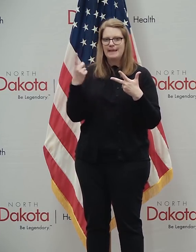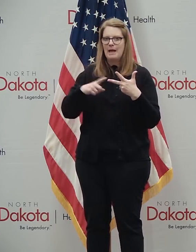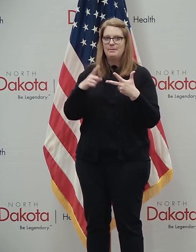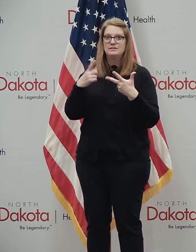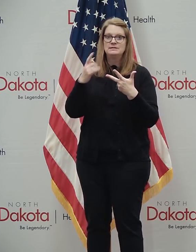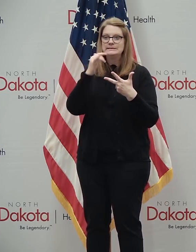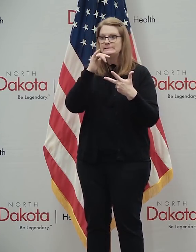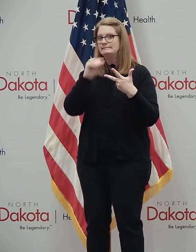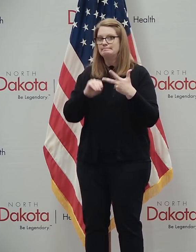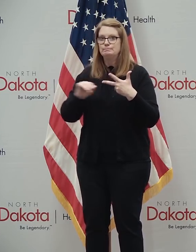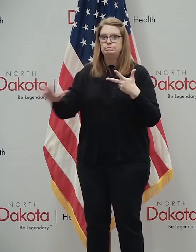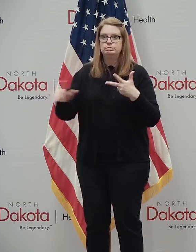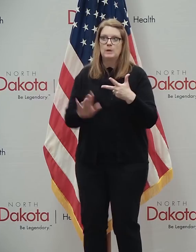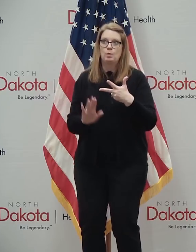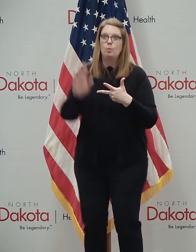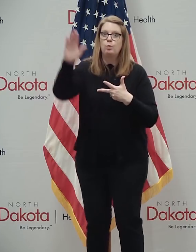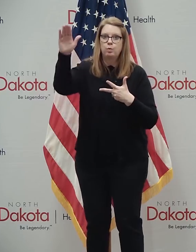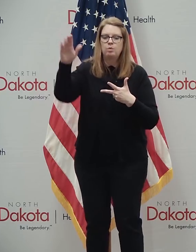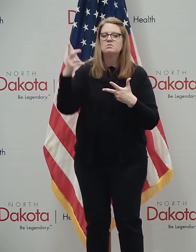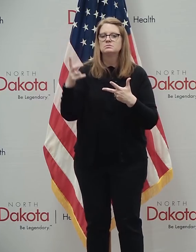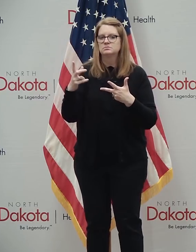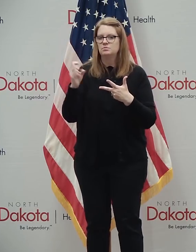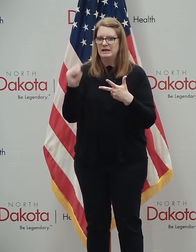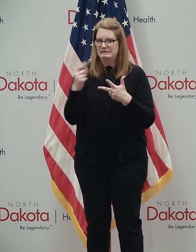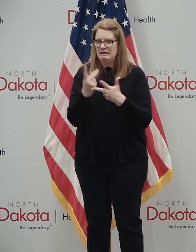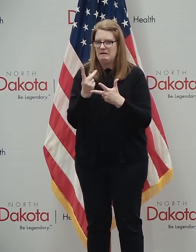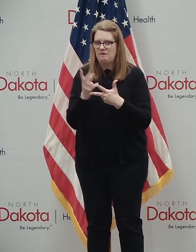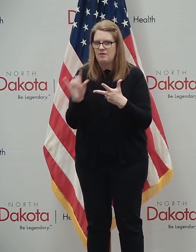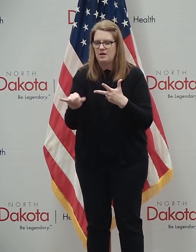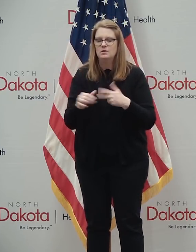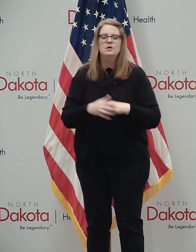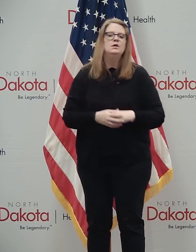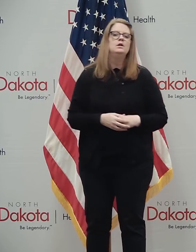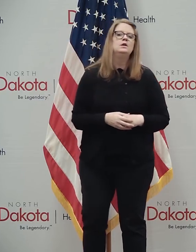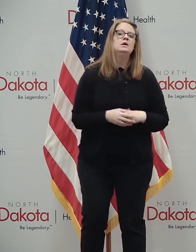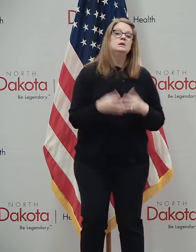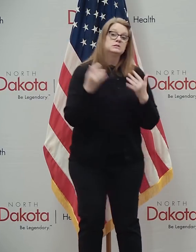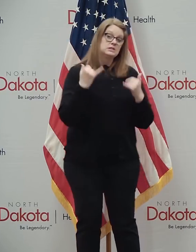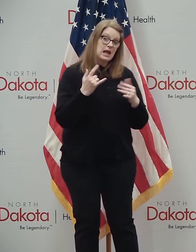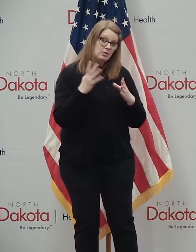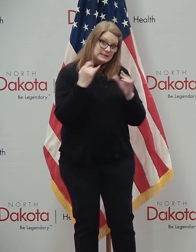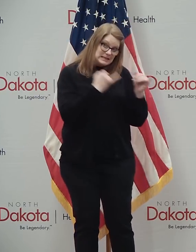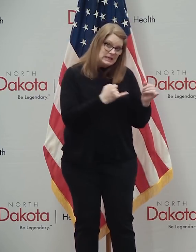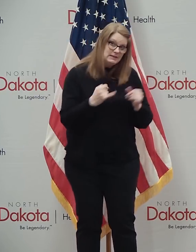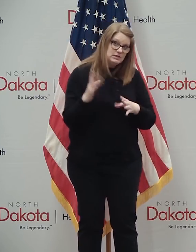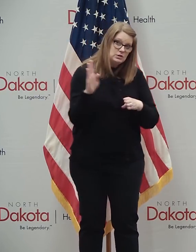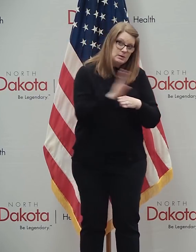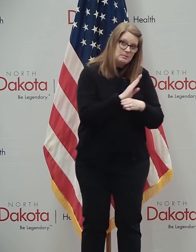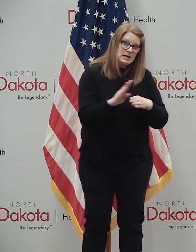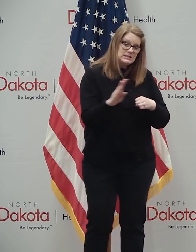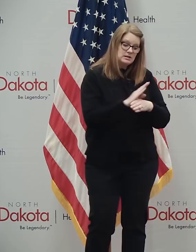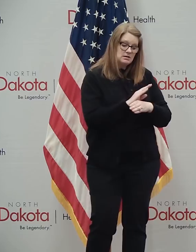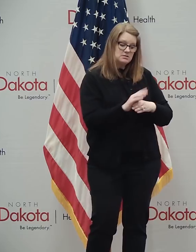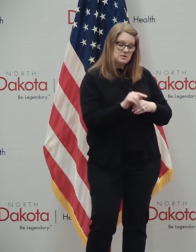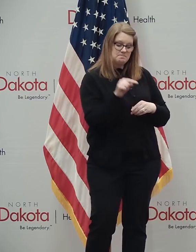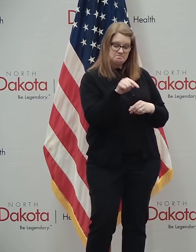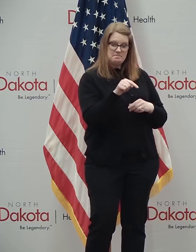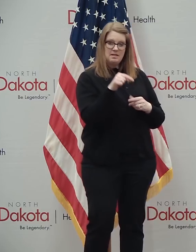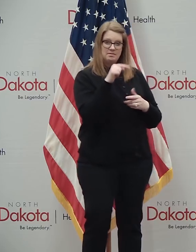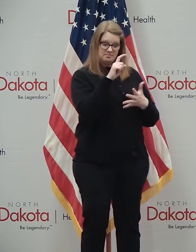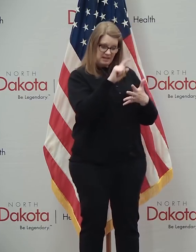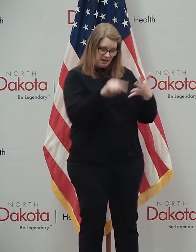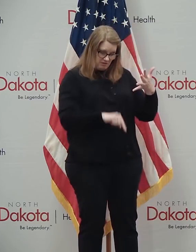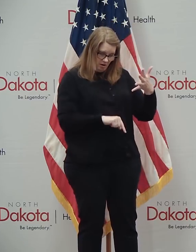or additional waves of COVID-19. So just as individual businesses have different factors to